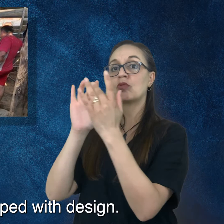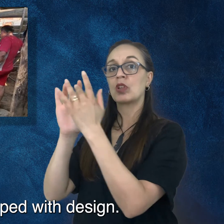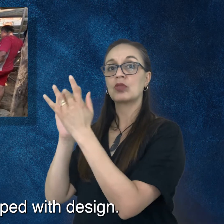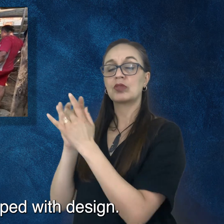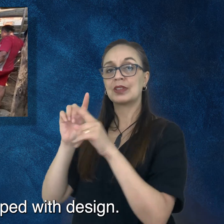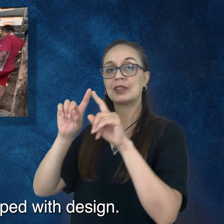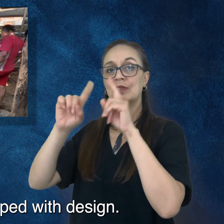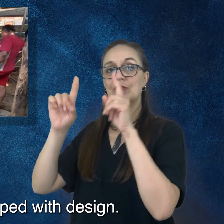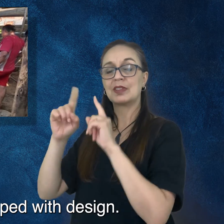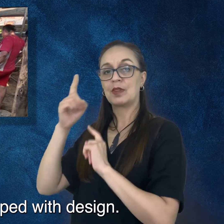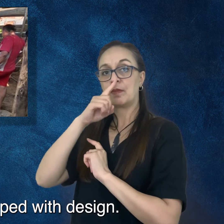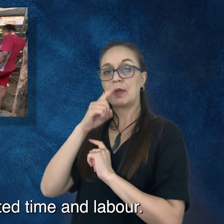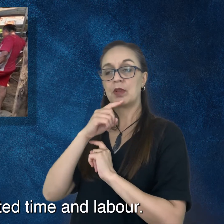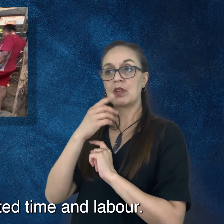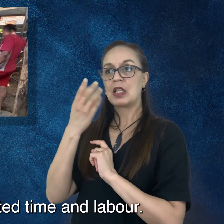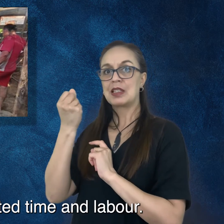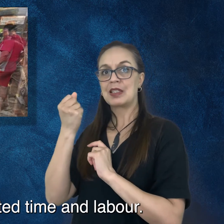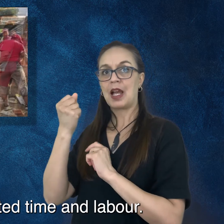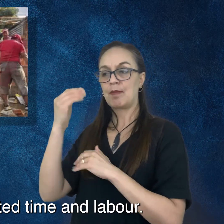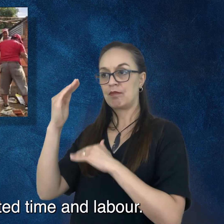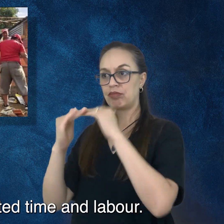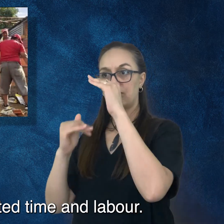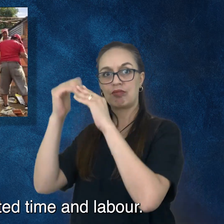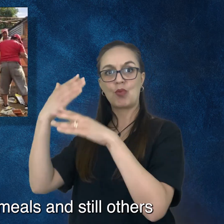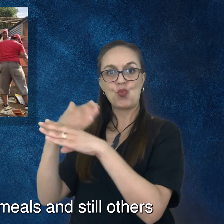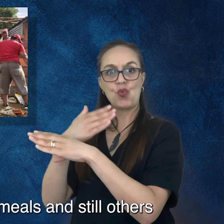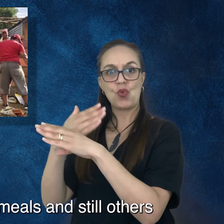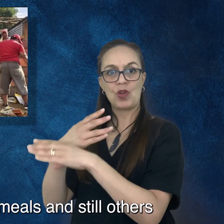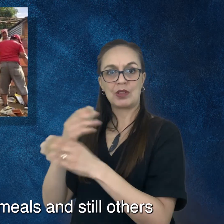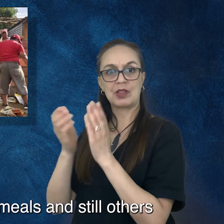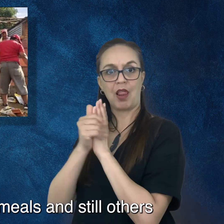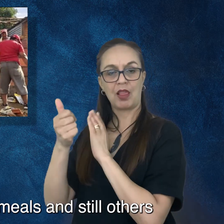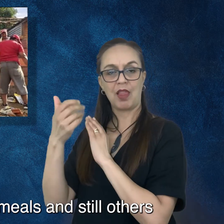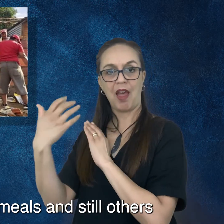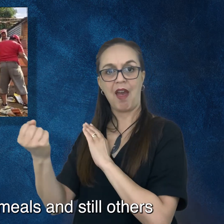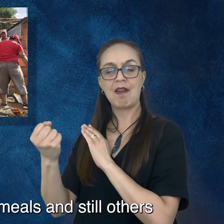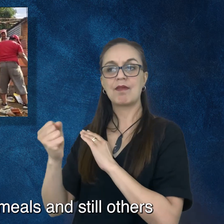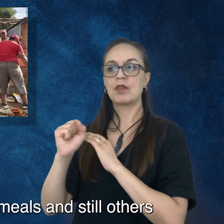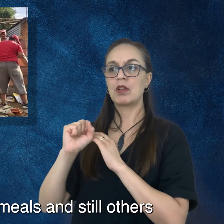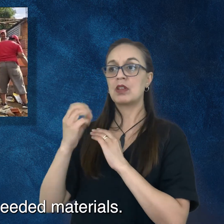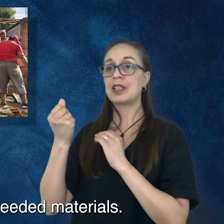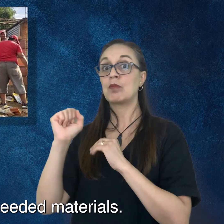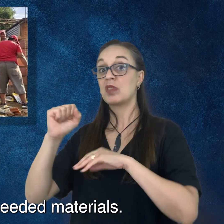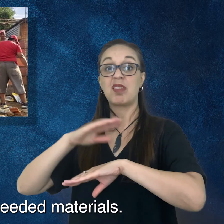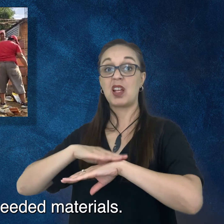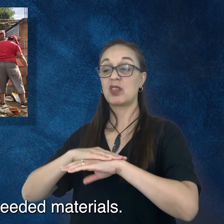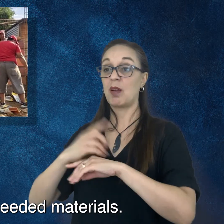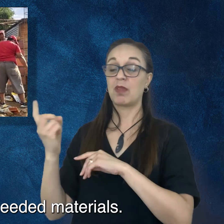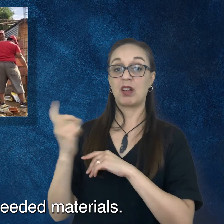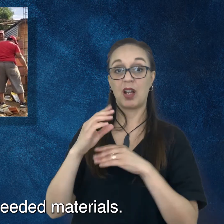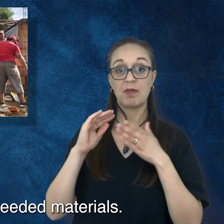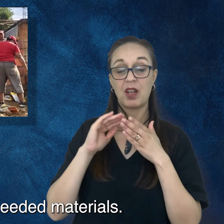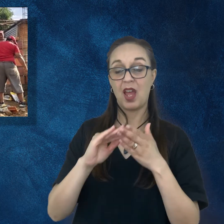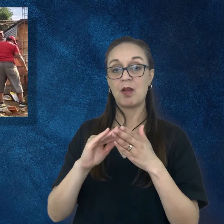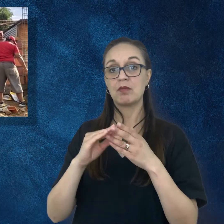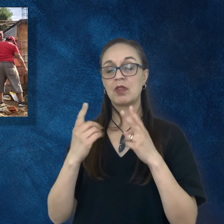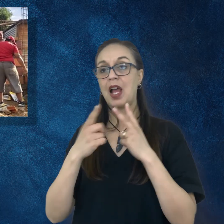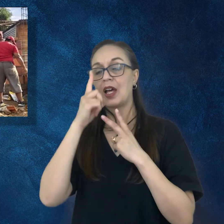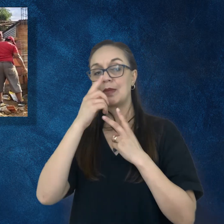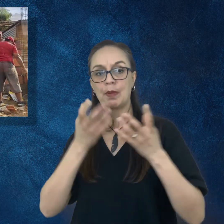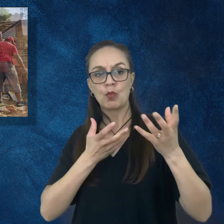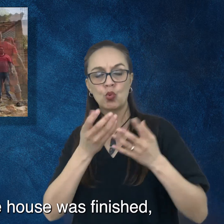Some helped with design. Others donated time and labor, others made meals, and still others donated needed materials.